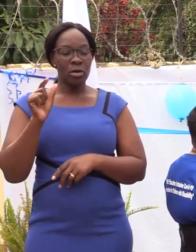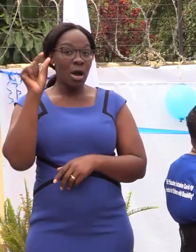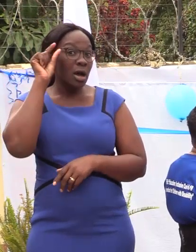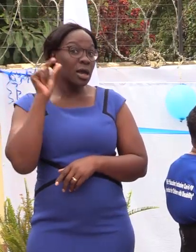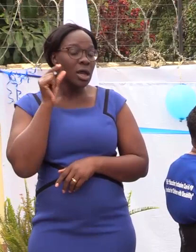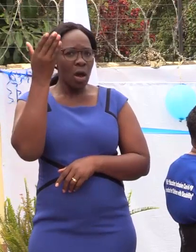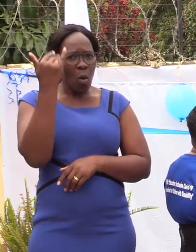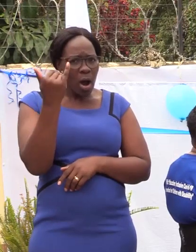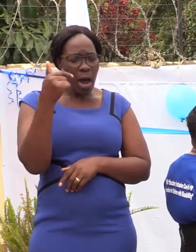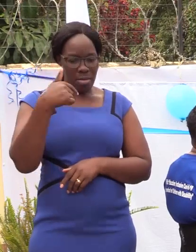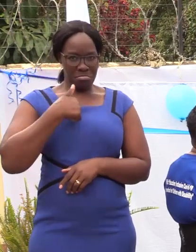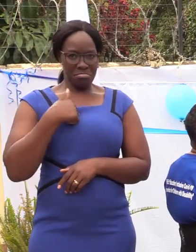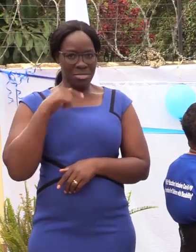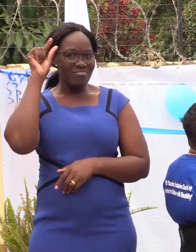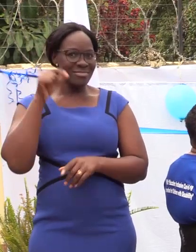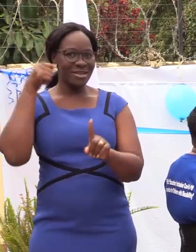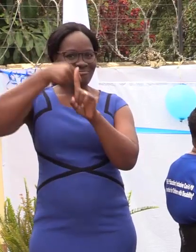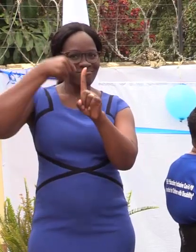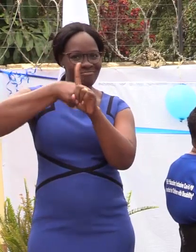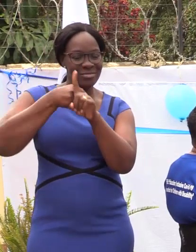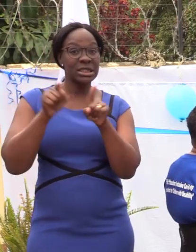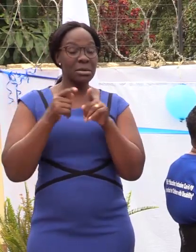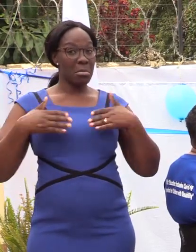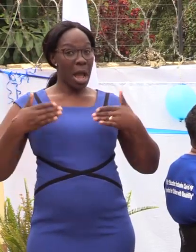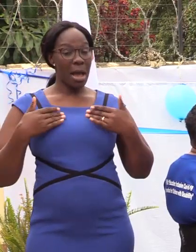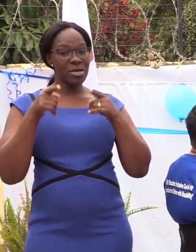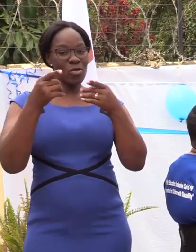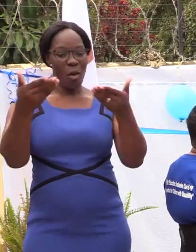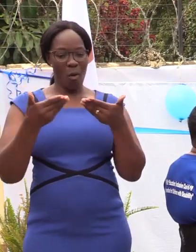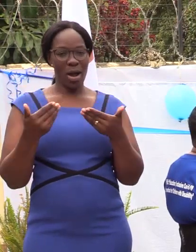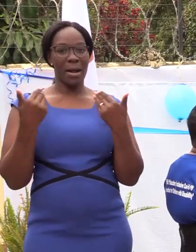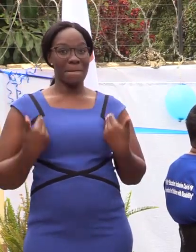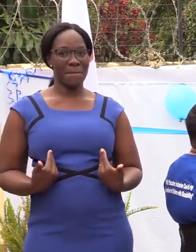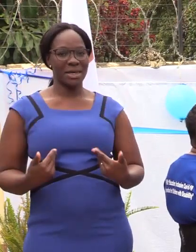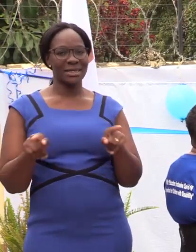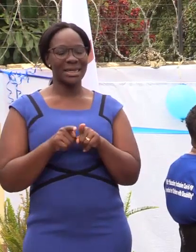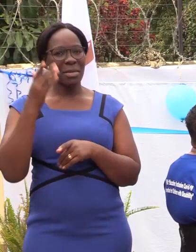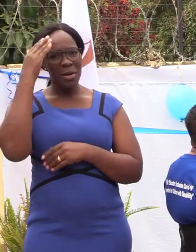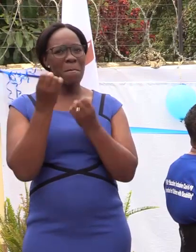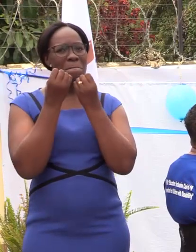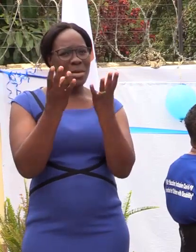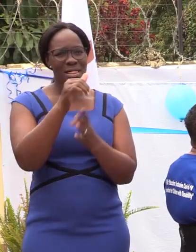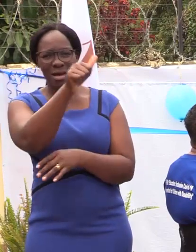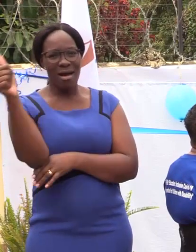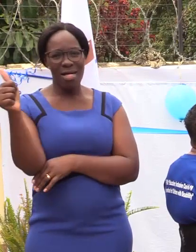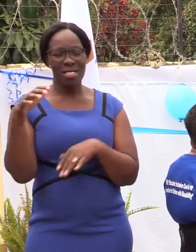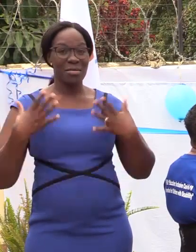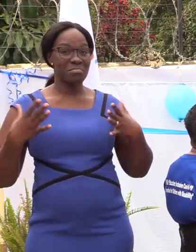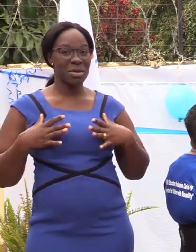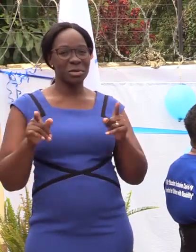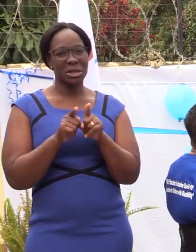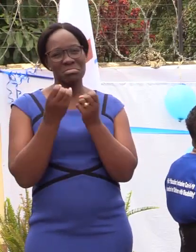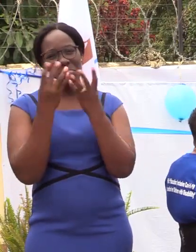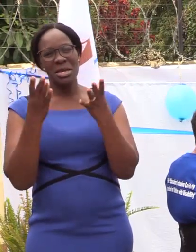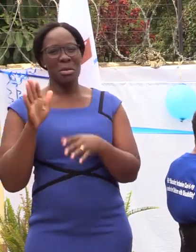I'm a gender, you know, advocate. And I am happy that you have invited me. And I know that many other people and many